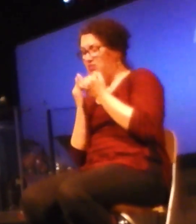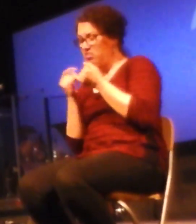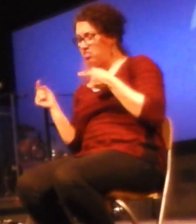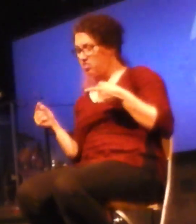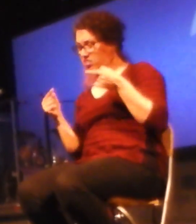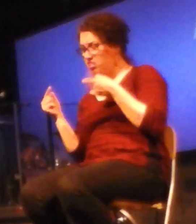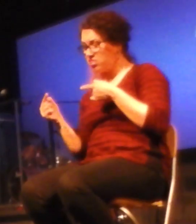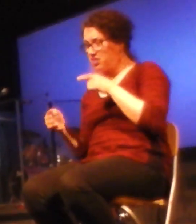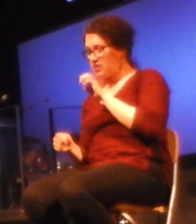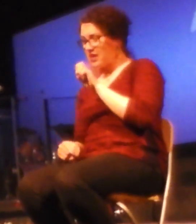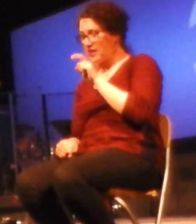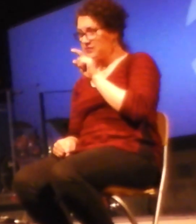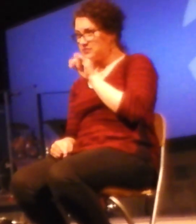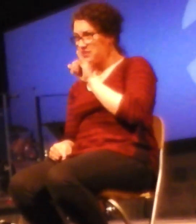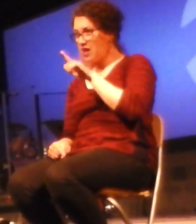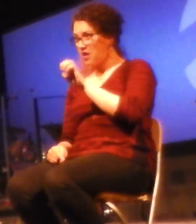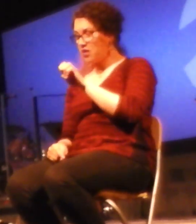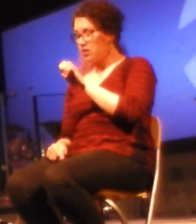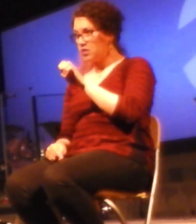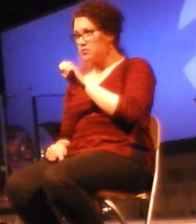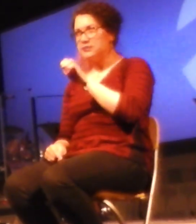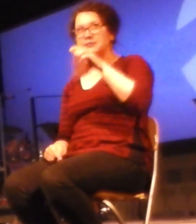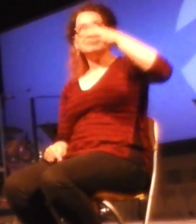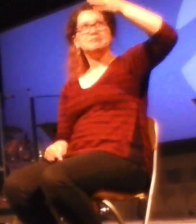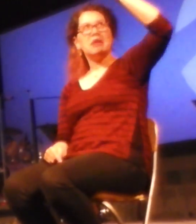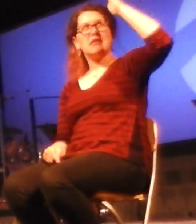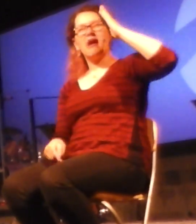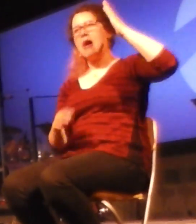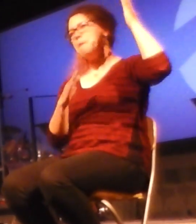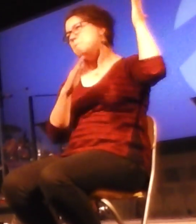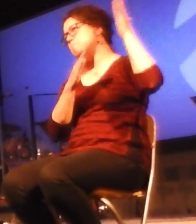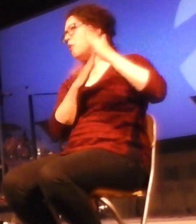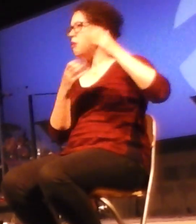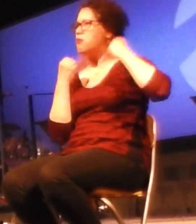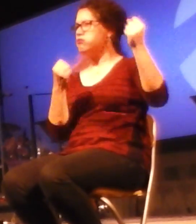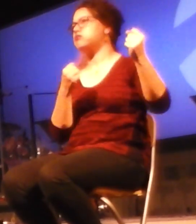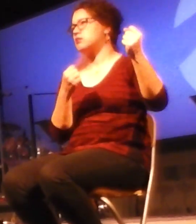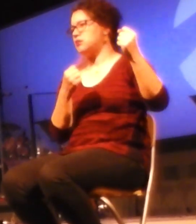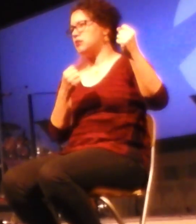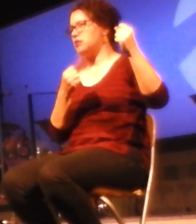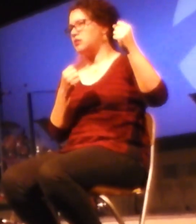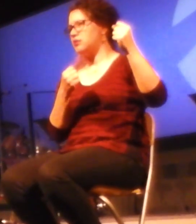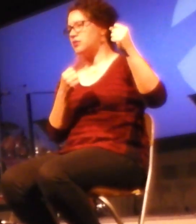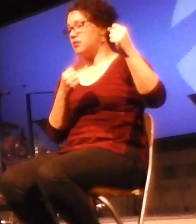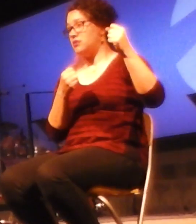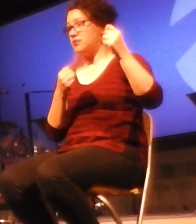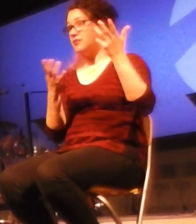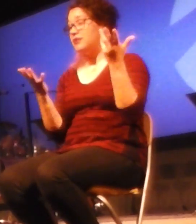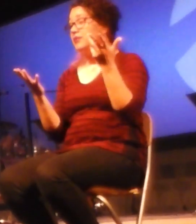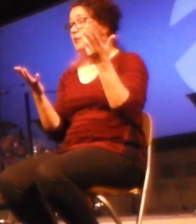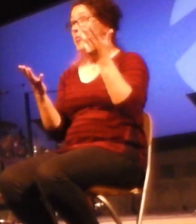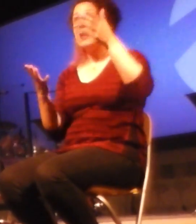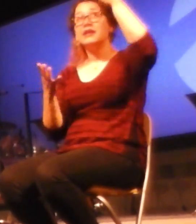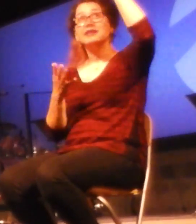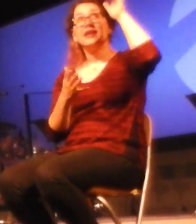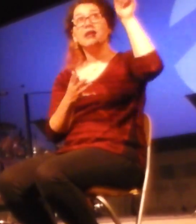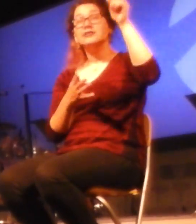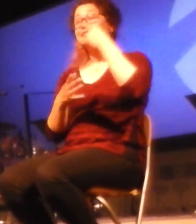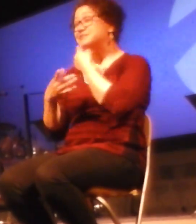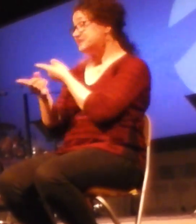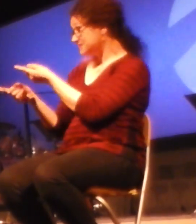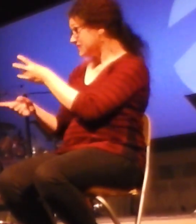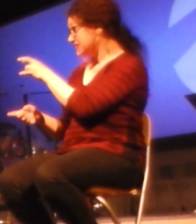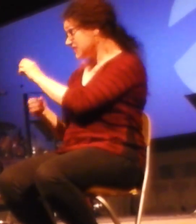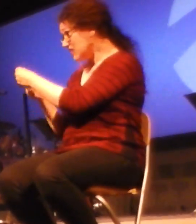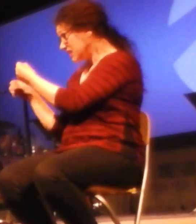as powerful as God. Because what's actually happening here, the brilliance of this whole thing, and God saying 70 years,